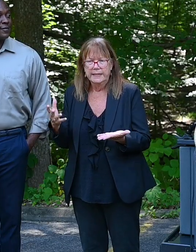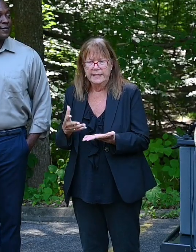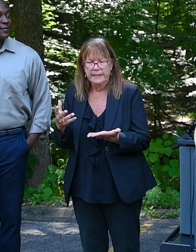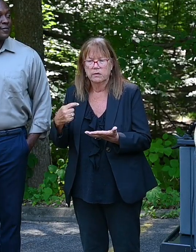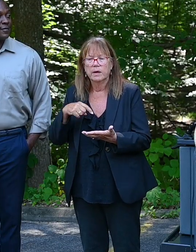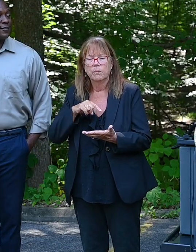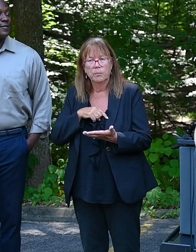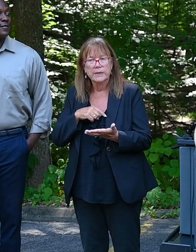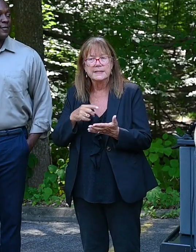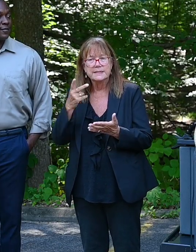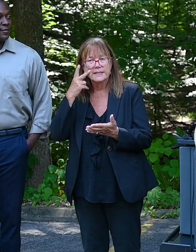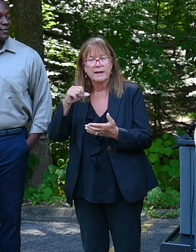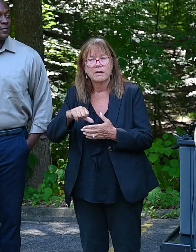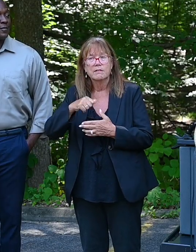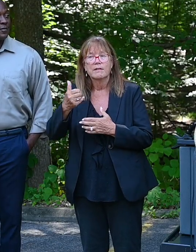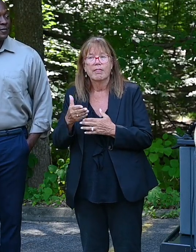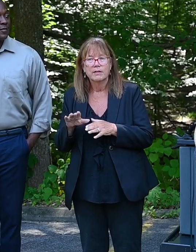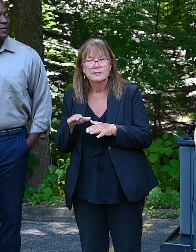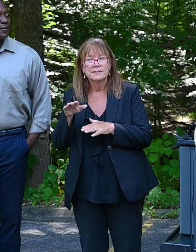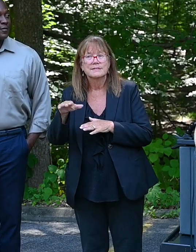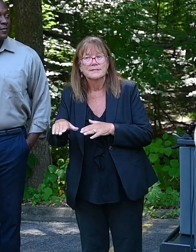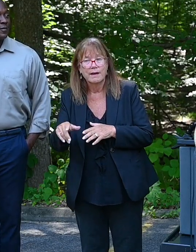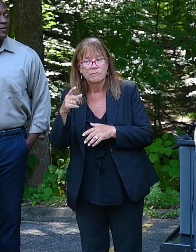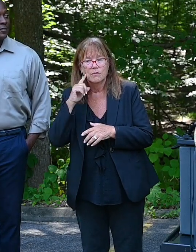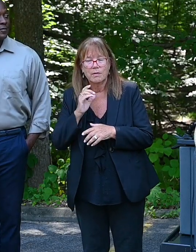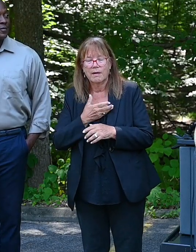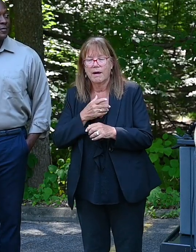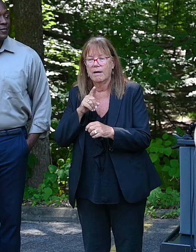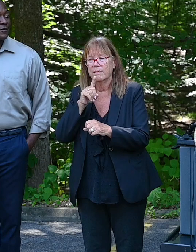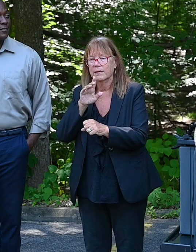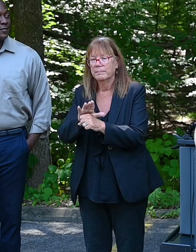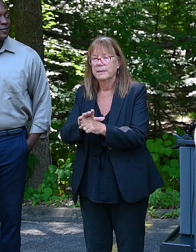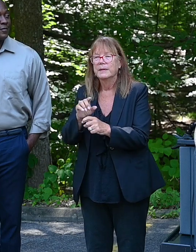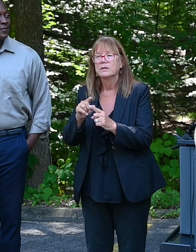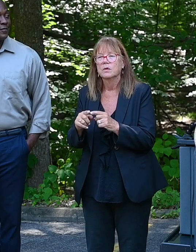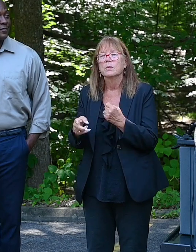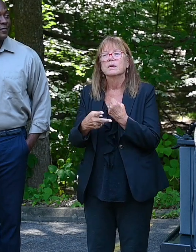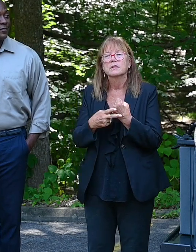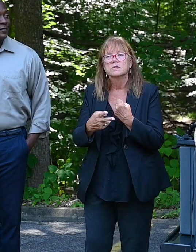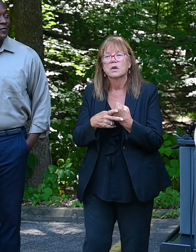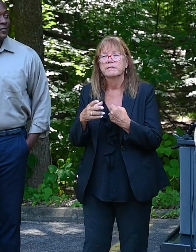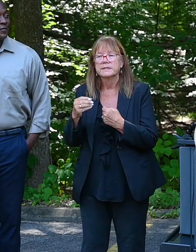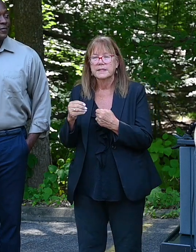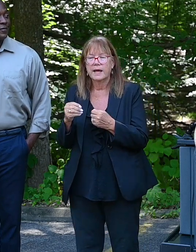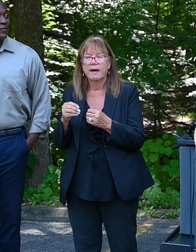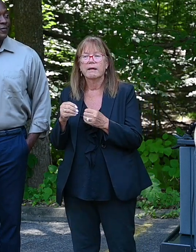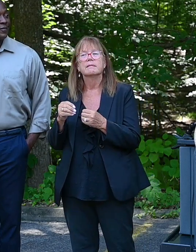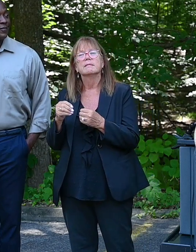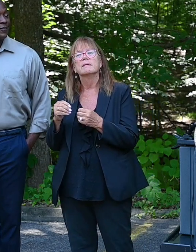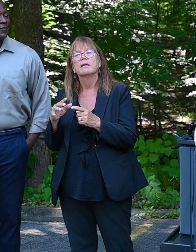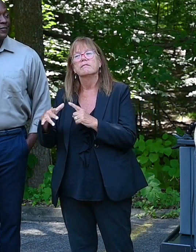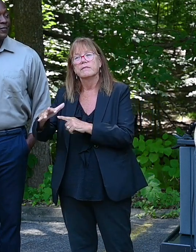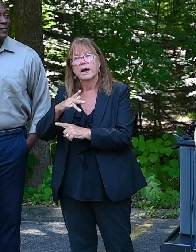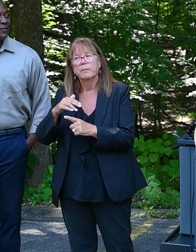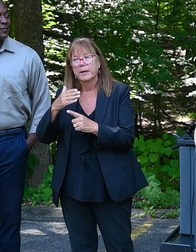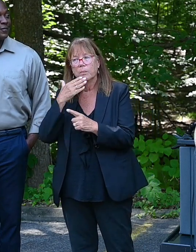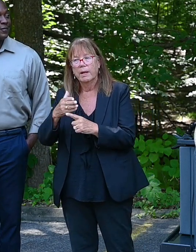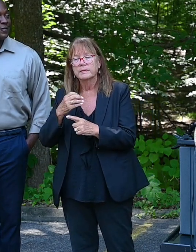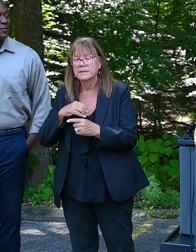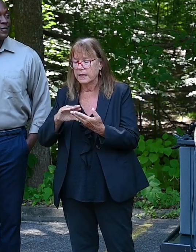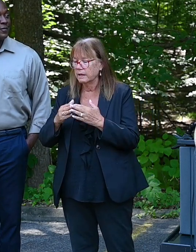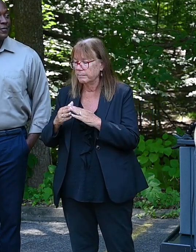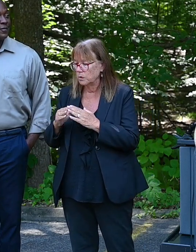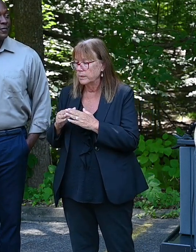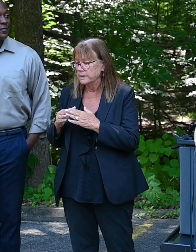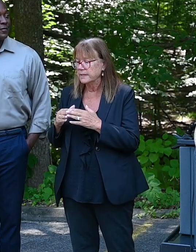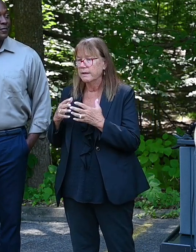to conservation, climate resilience, and more important, community well-being. This 10-acre conservation easement at